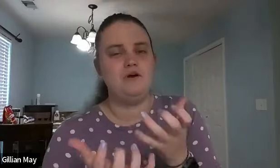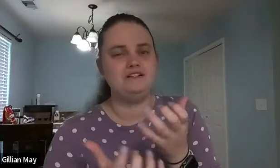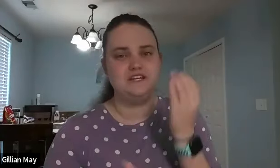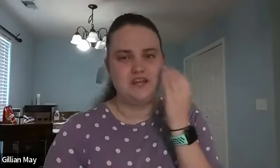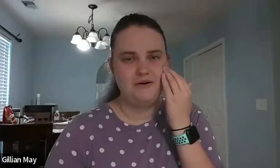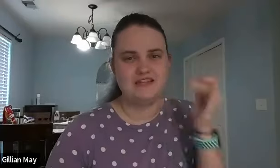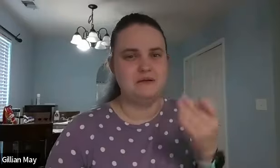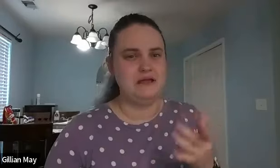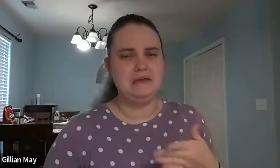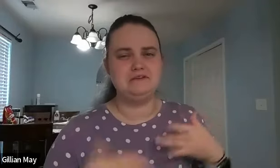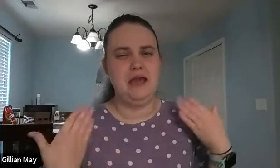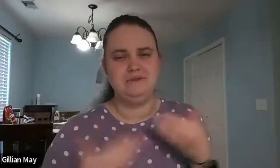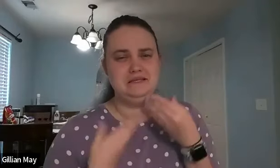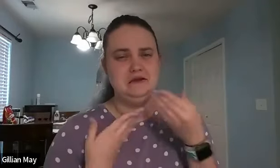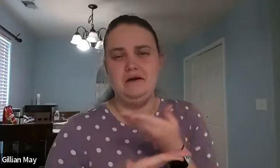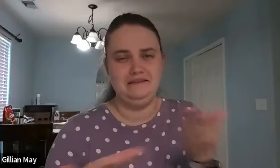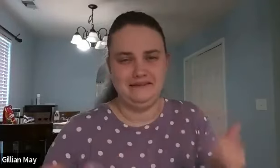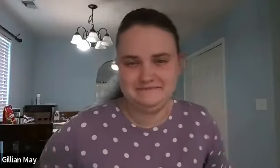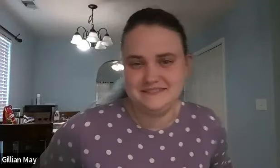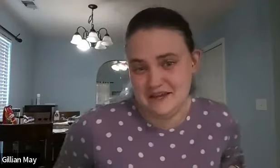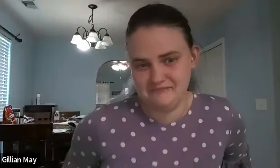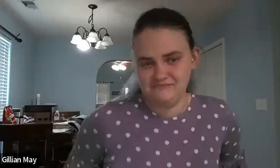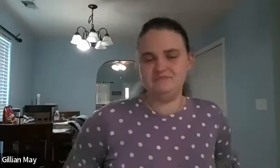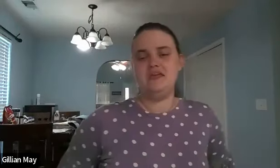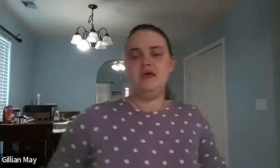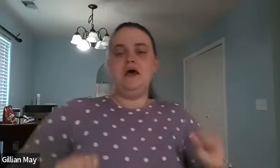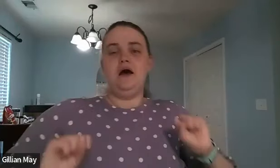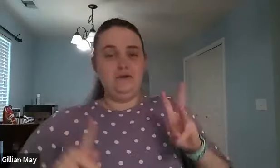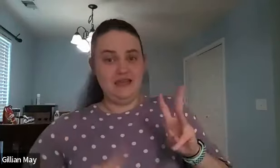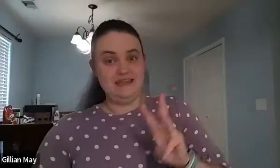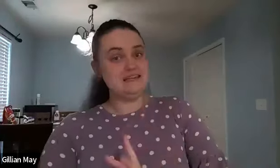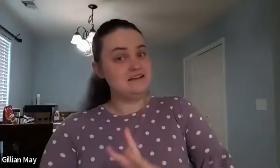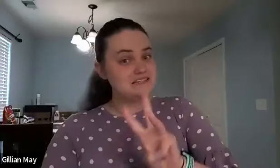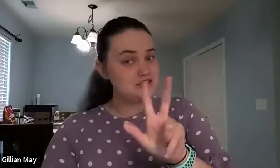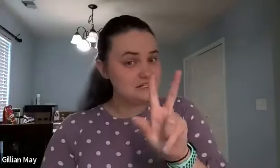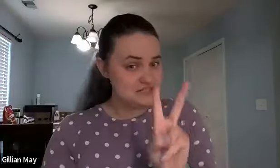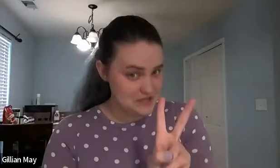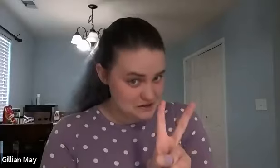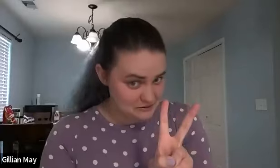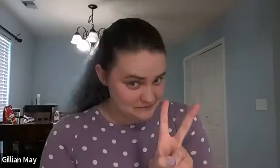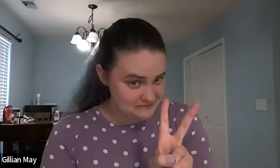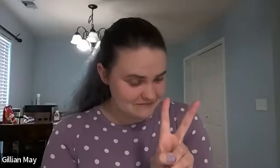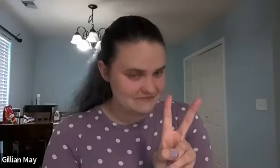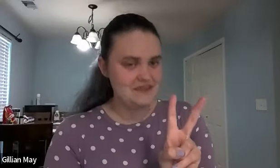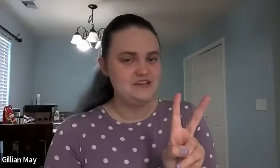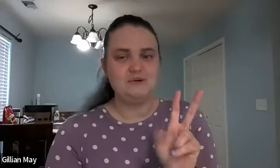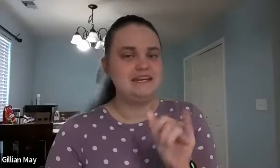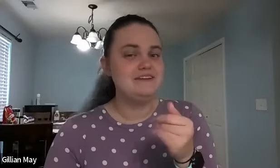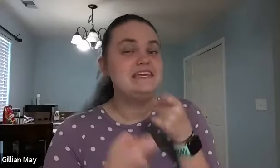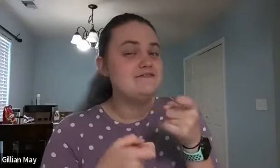want to know. And that's why I'm like, I'm so happy to tell y'all anything. So okay, it is now 6:32. So I didn't even give you